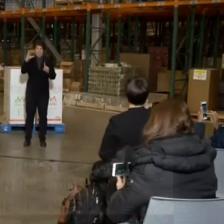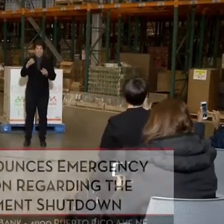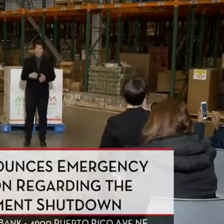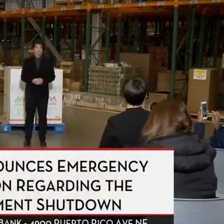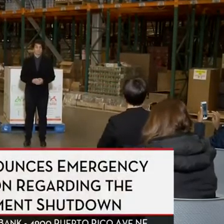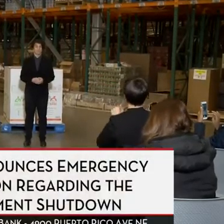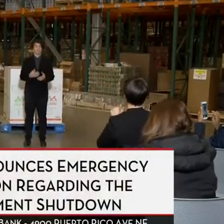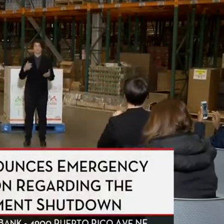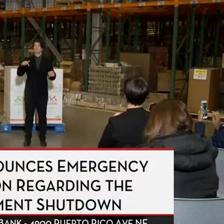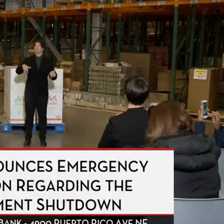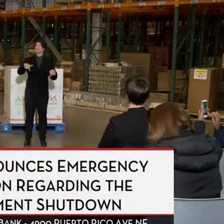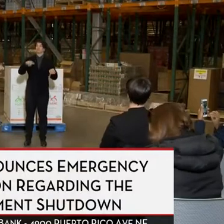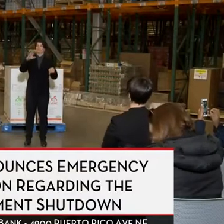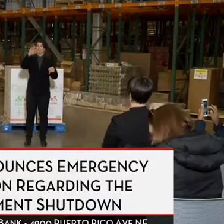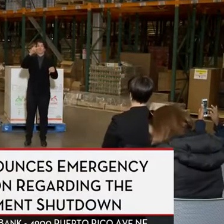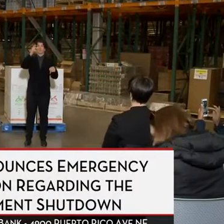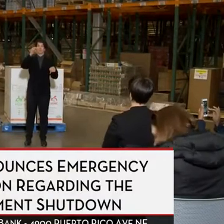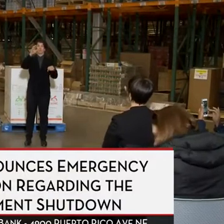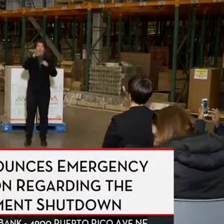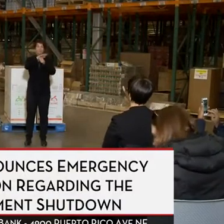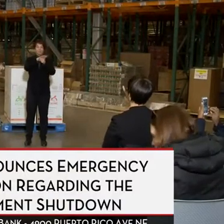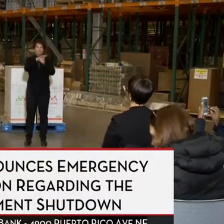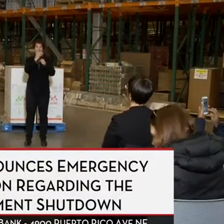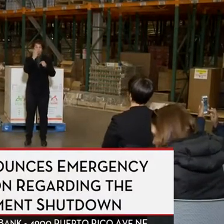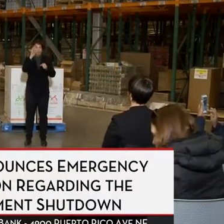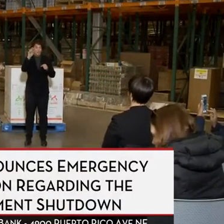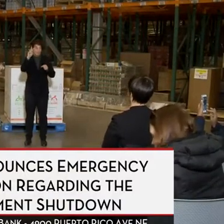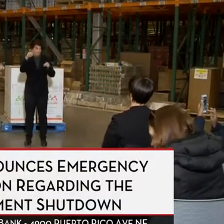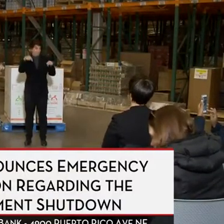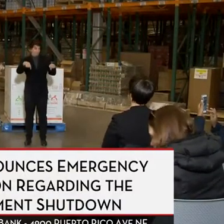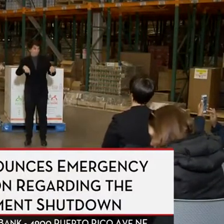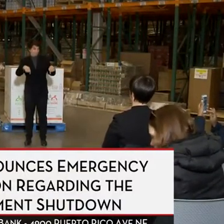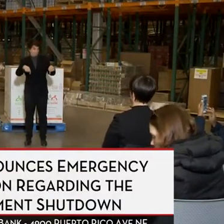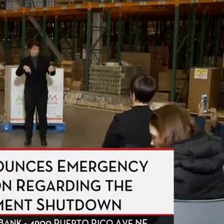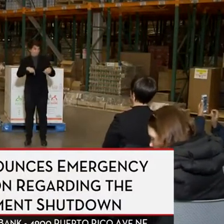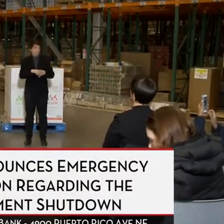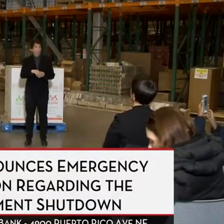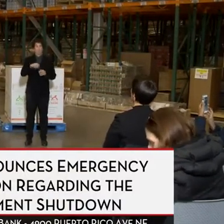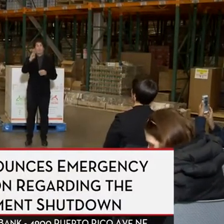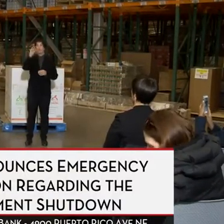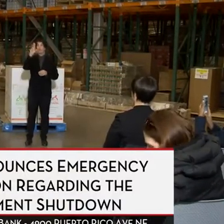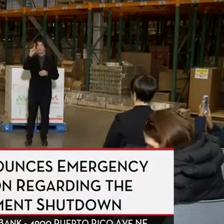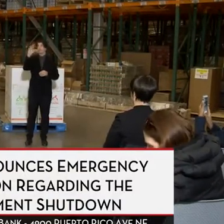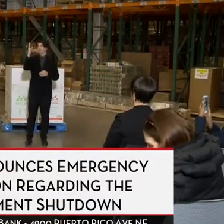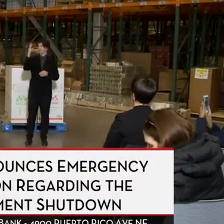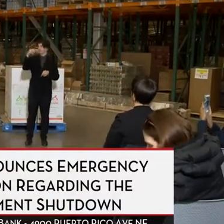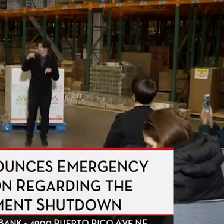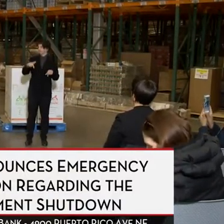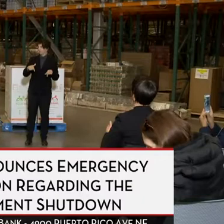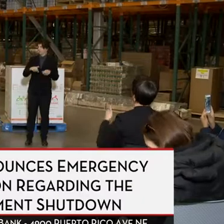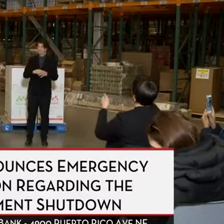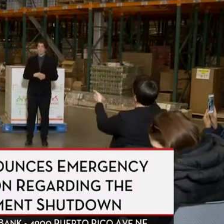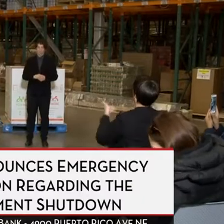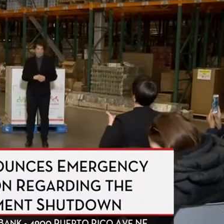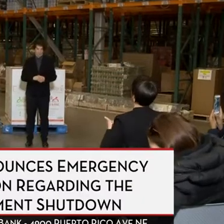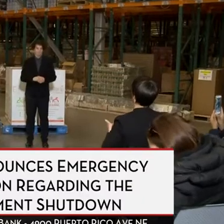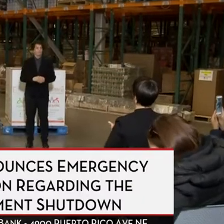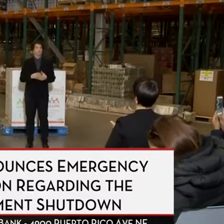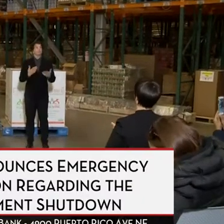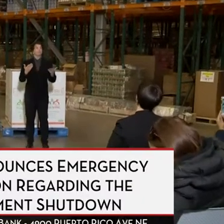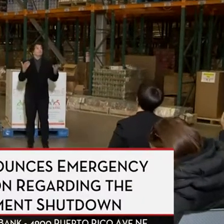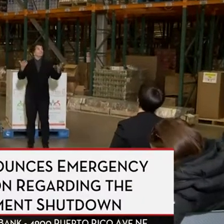Bank in Ward 5, and I want to welcome you. We're here to provide some